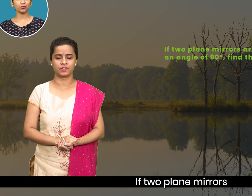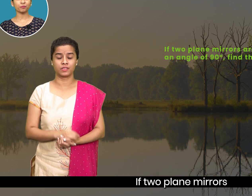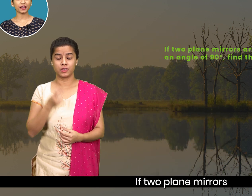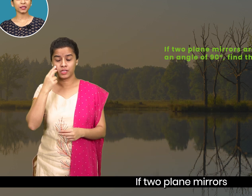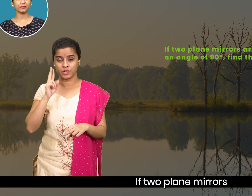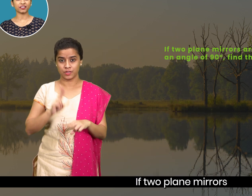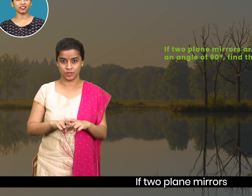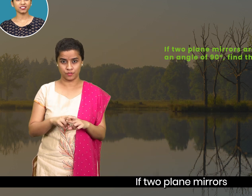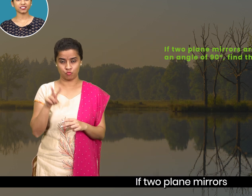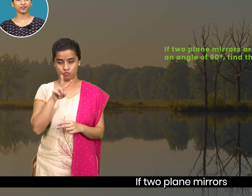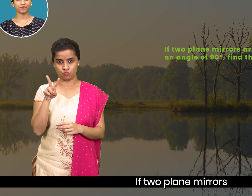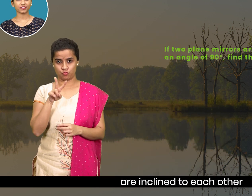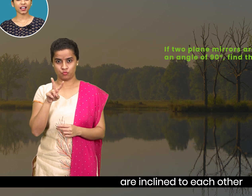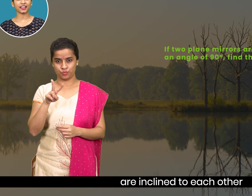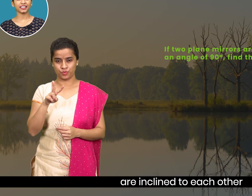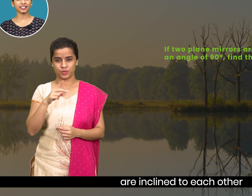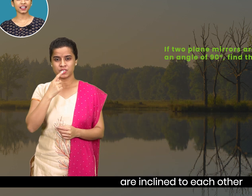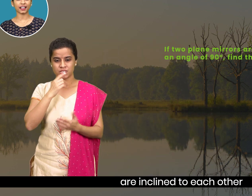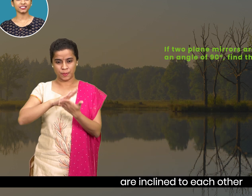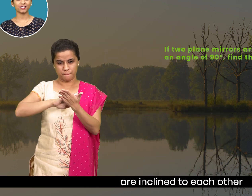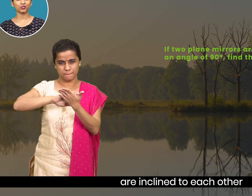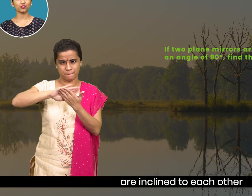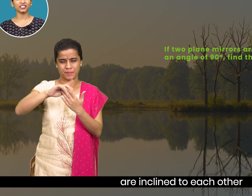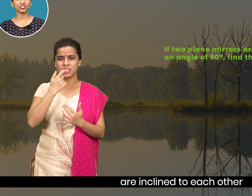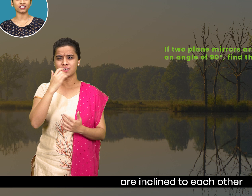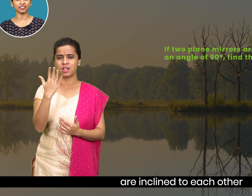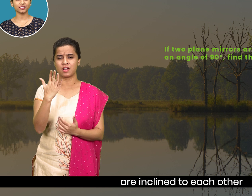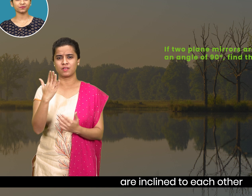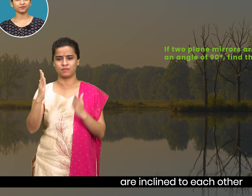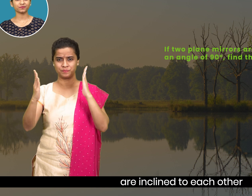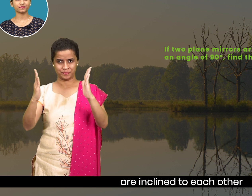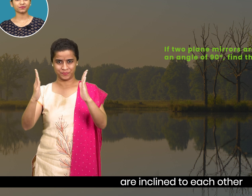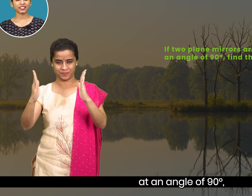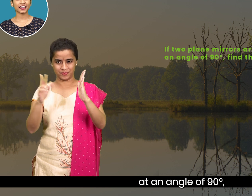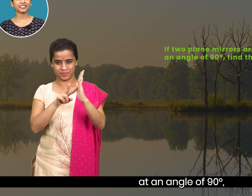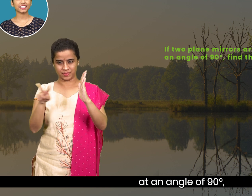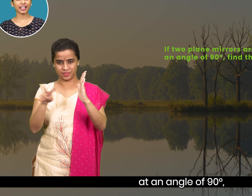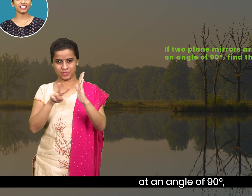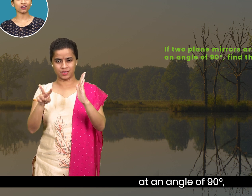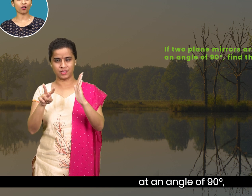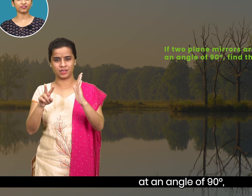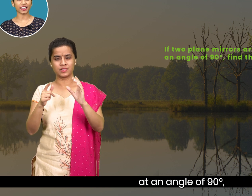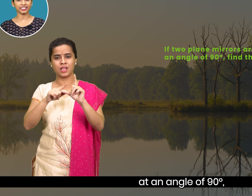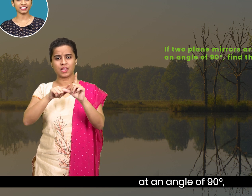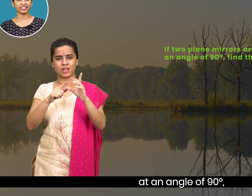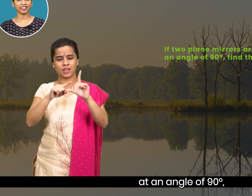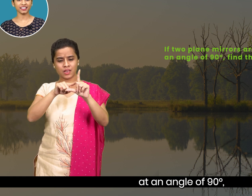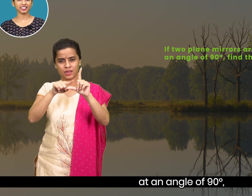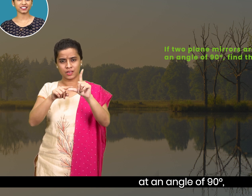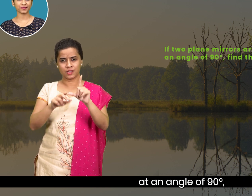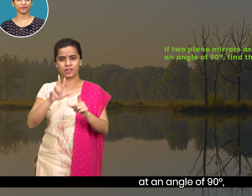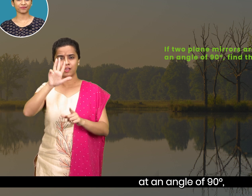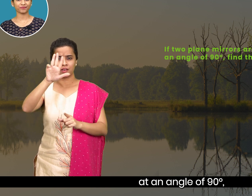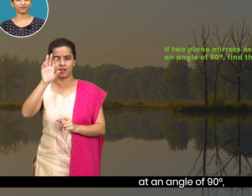If two plane mirrors are inclined to each other at an angle of 90